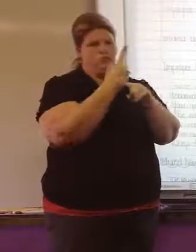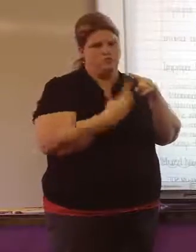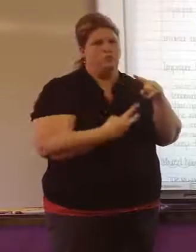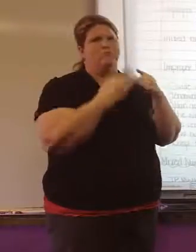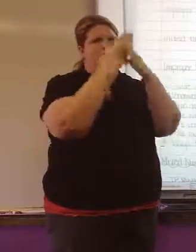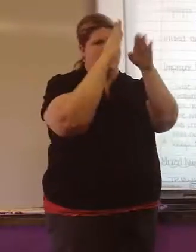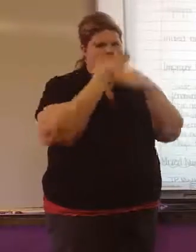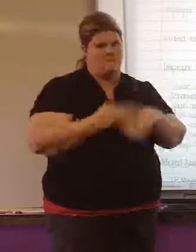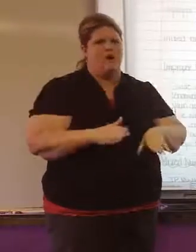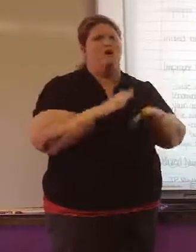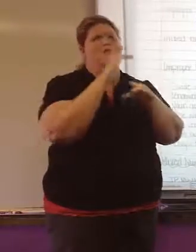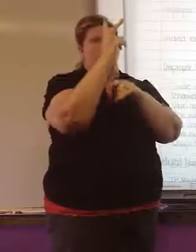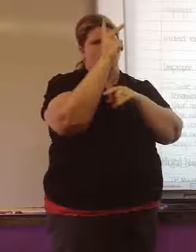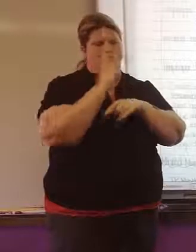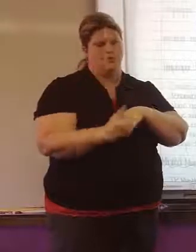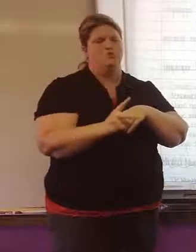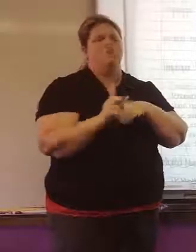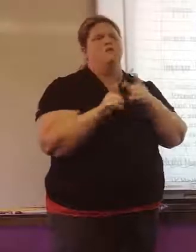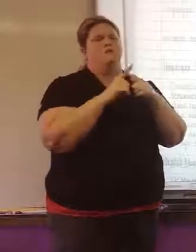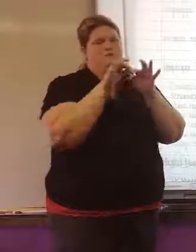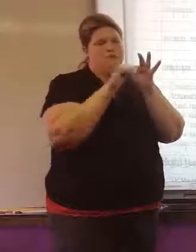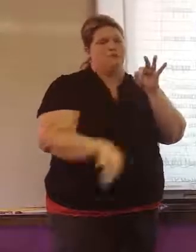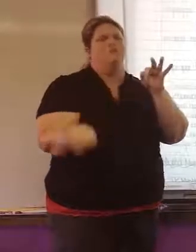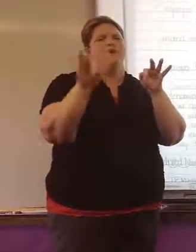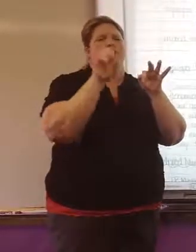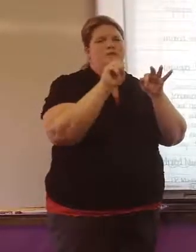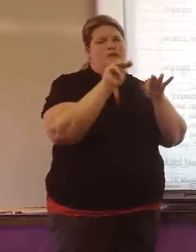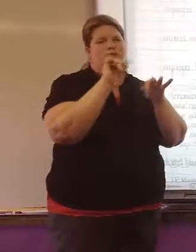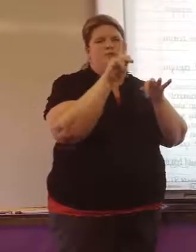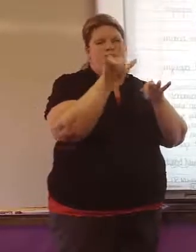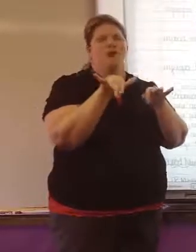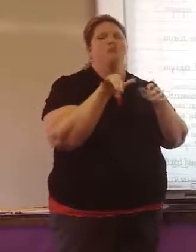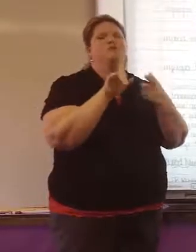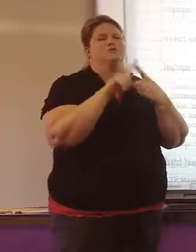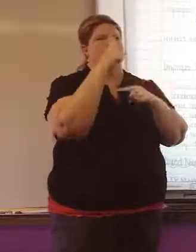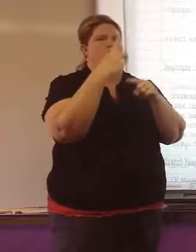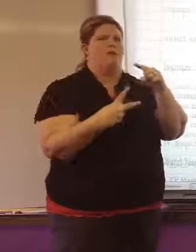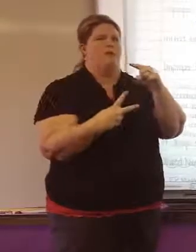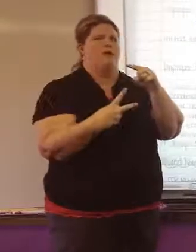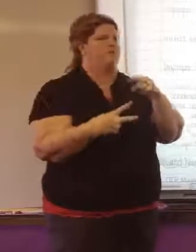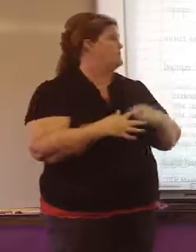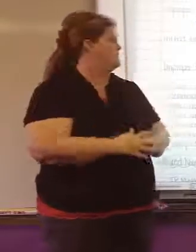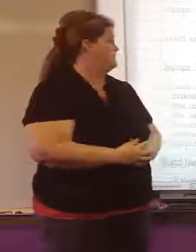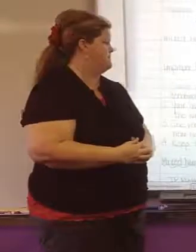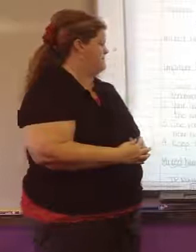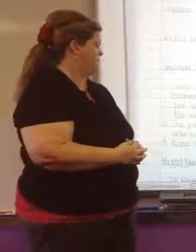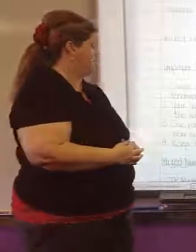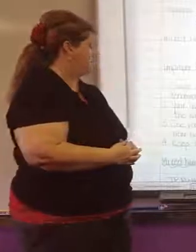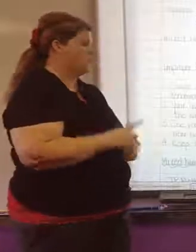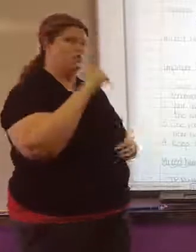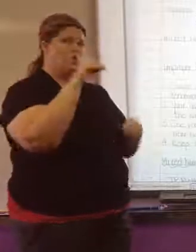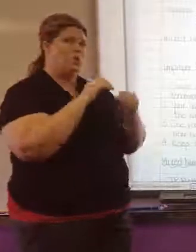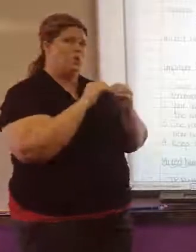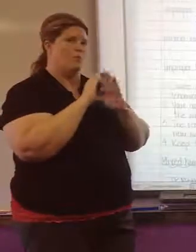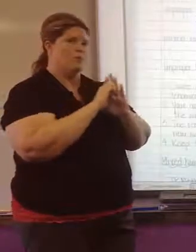them both by 2, and you would end up with 1/2. Do one more